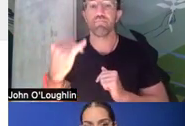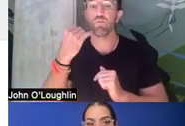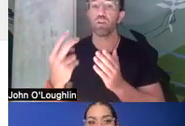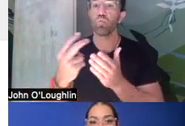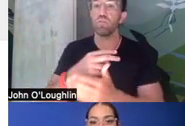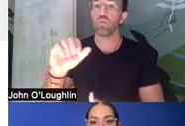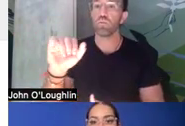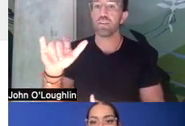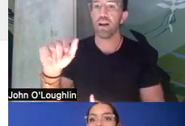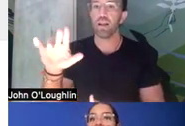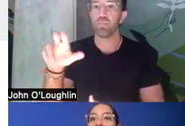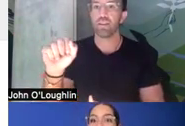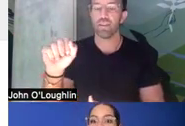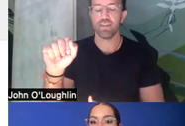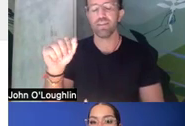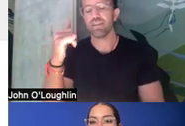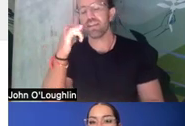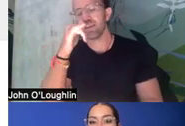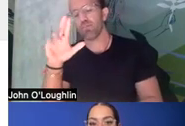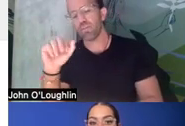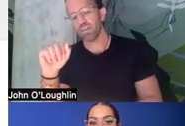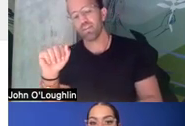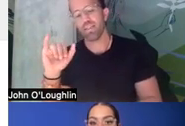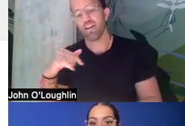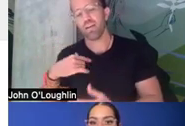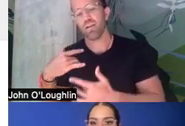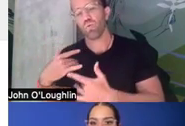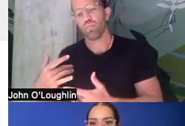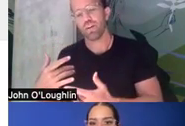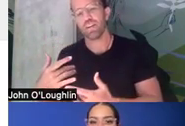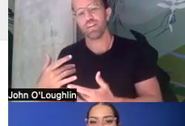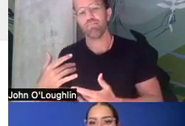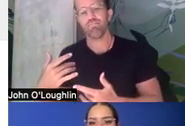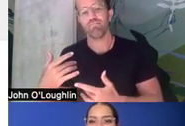front page at your leisure. Also the syllabus,